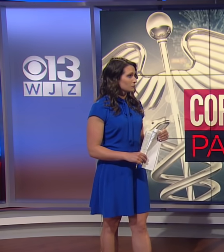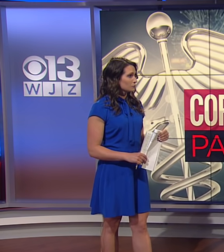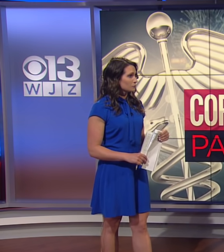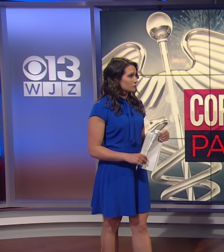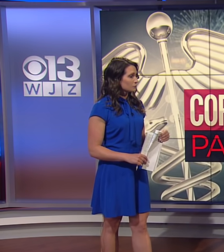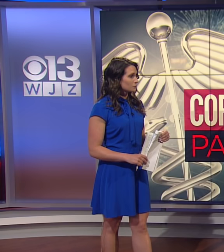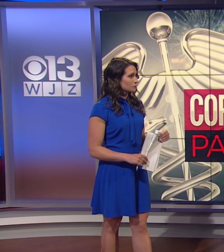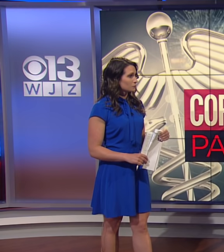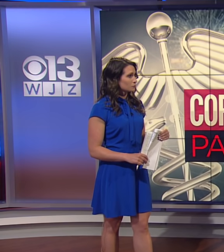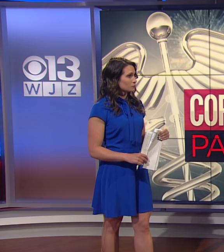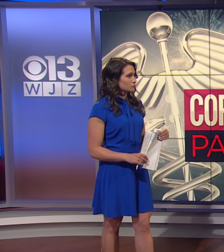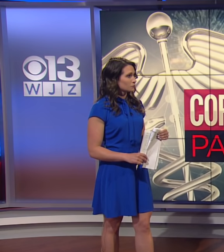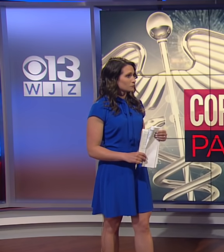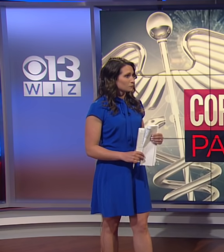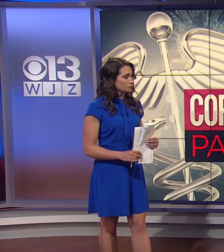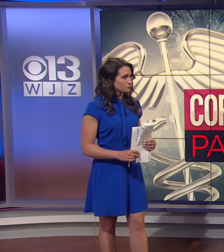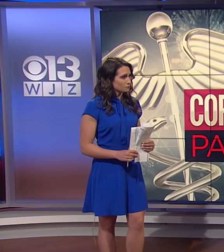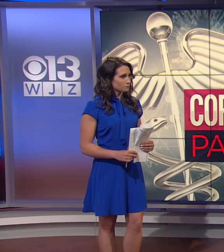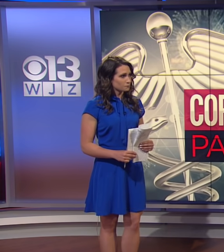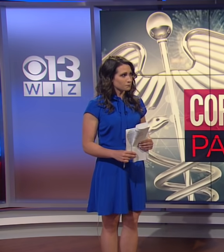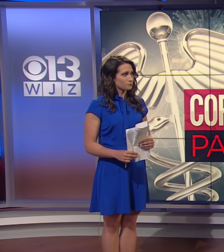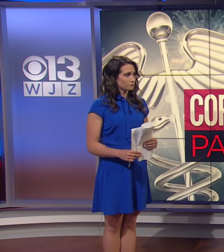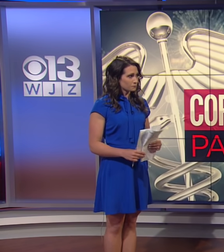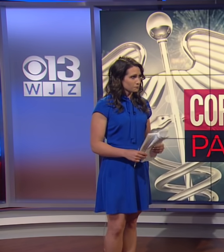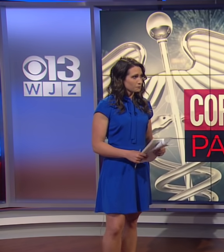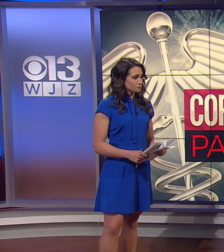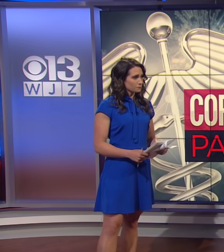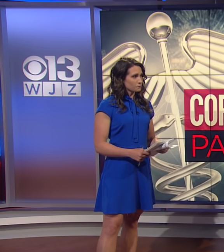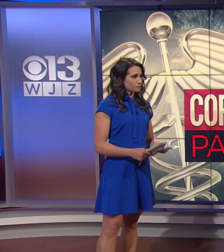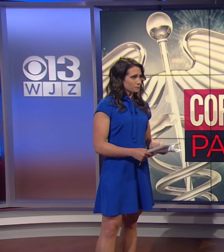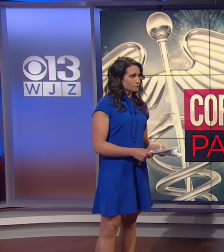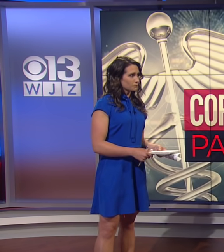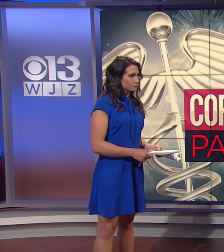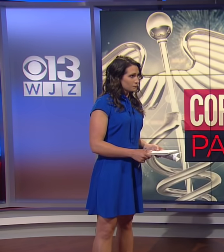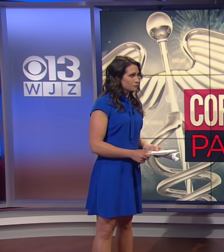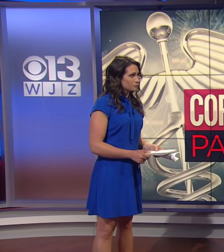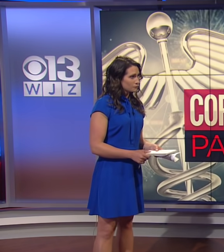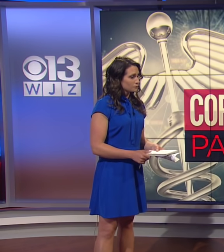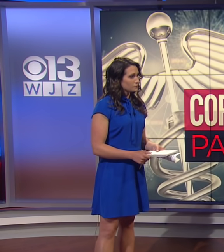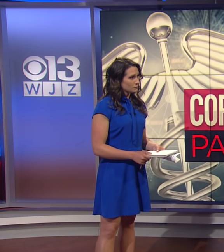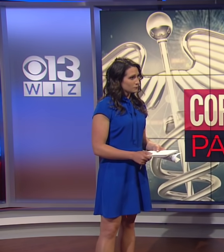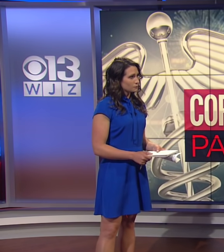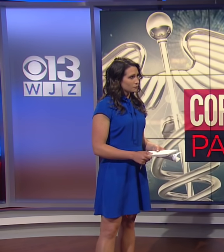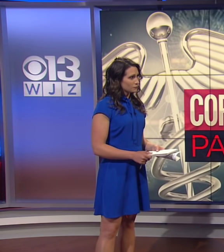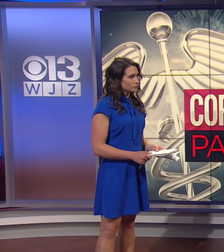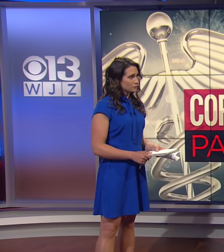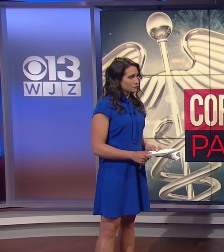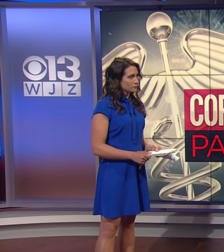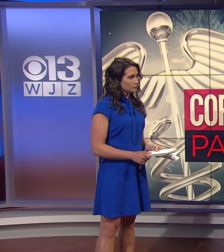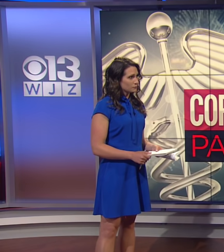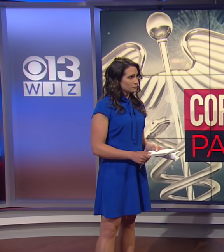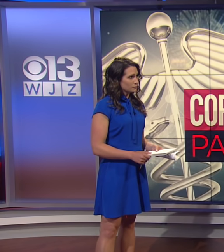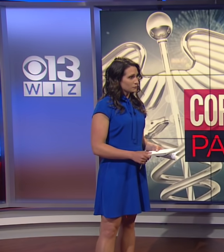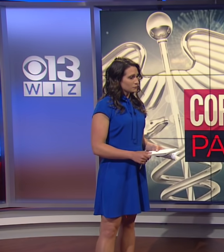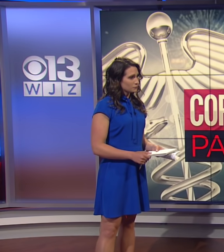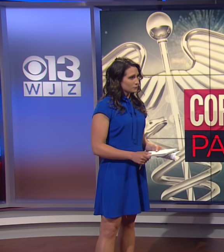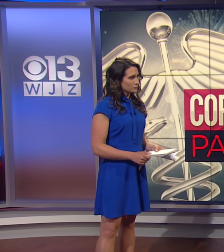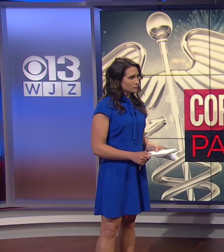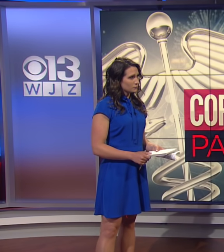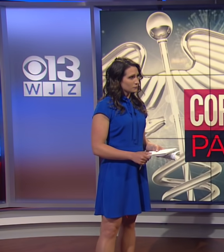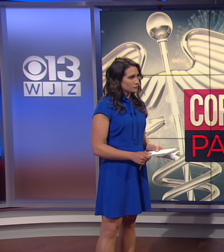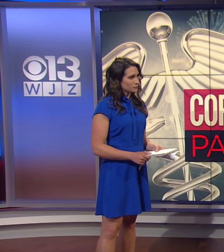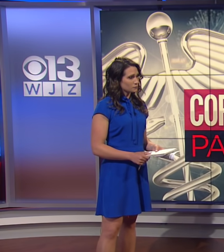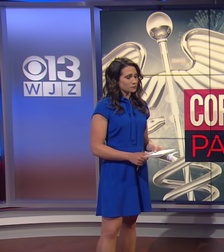This is something that we've been looking forward to for some time and anticipating what the governor was going to say and when he was going to say it. And of course, the first